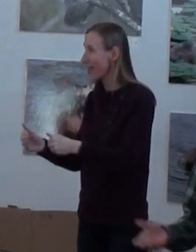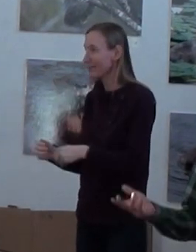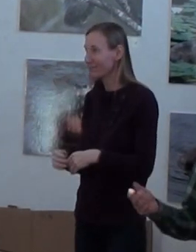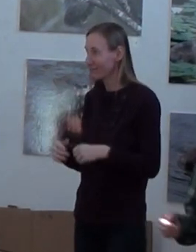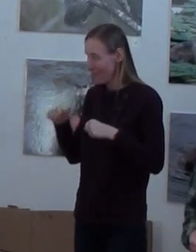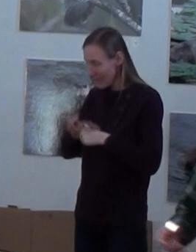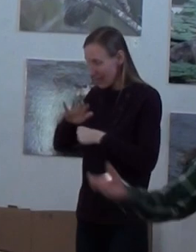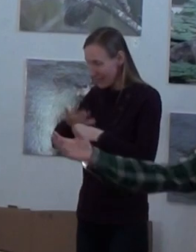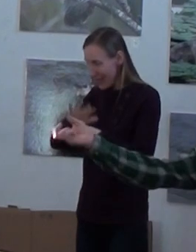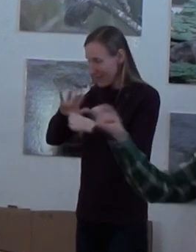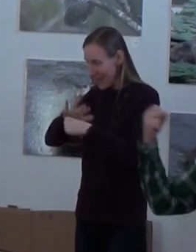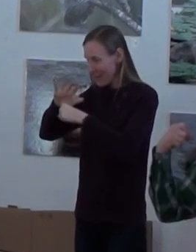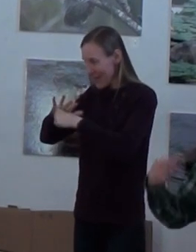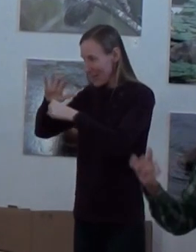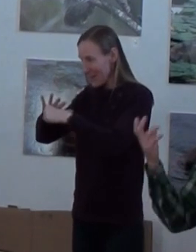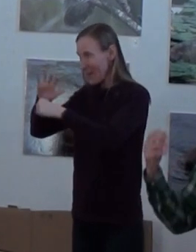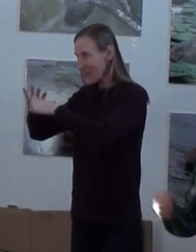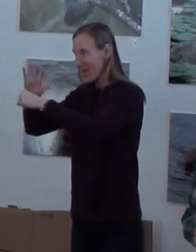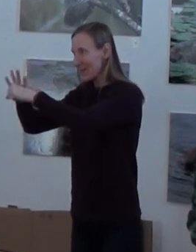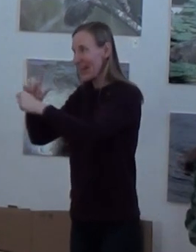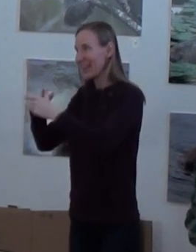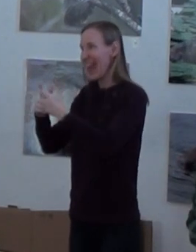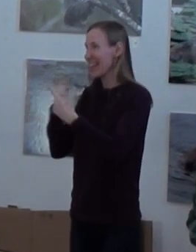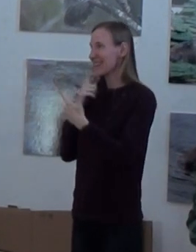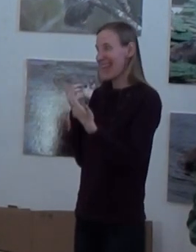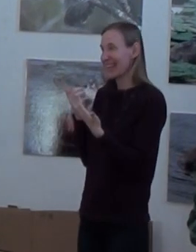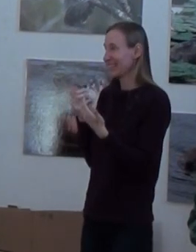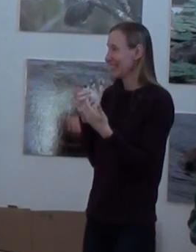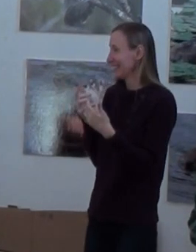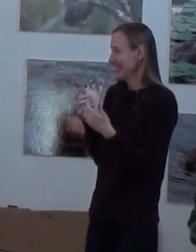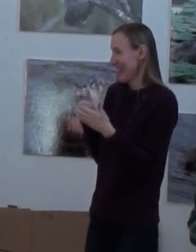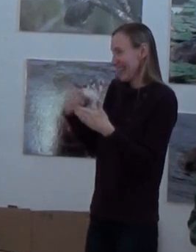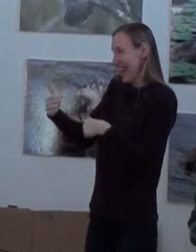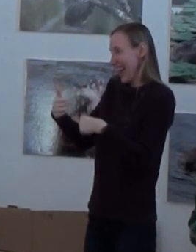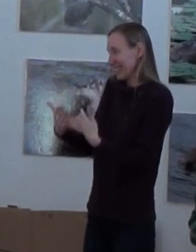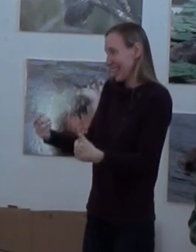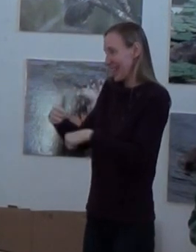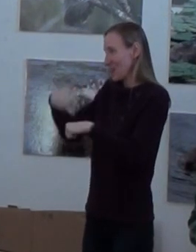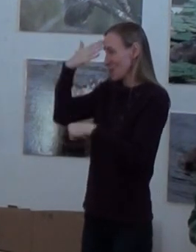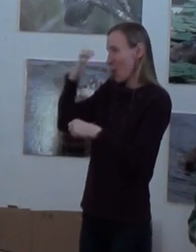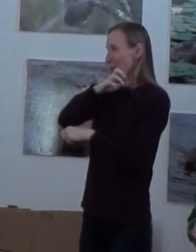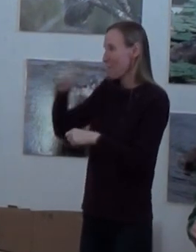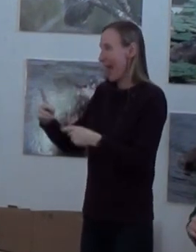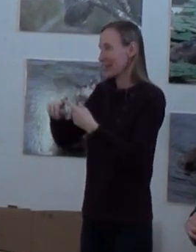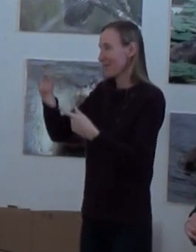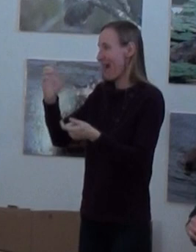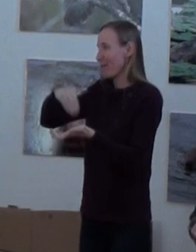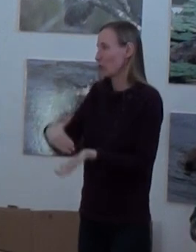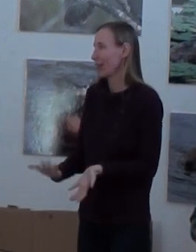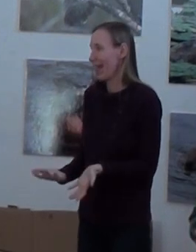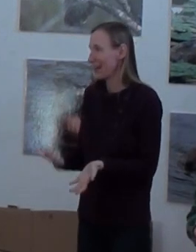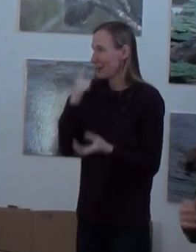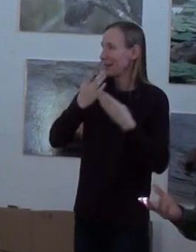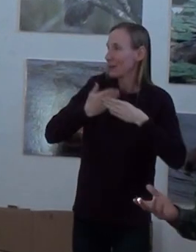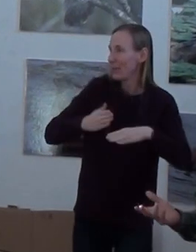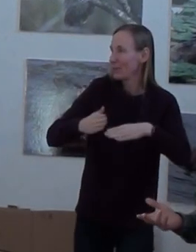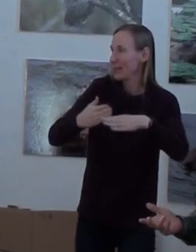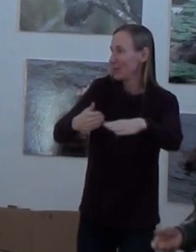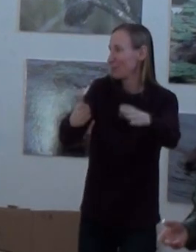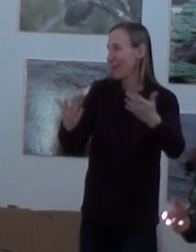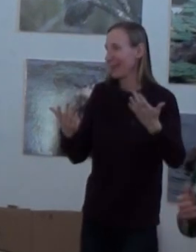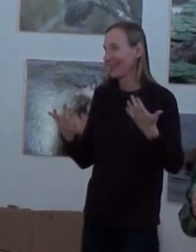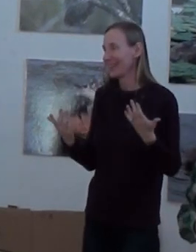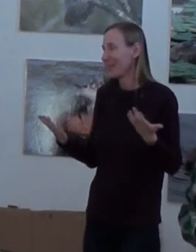at a time. The next thing you know, you're reaching for the last box in the shed, and it's everything's filled back up again. So that's one of the beautiful